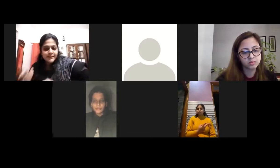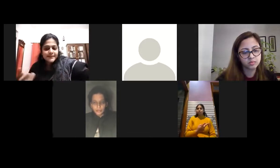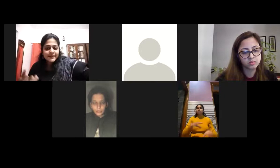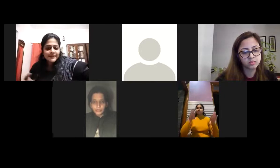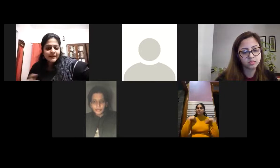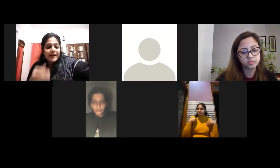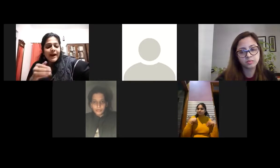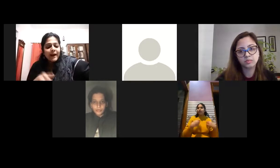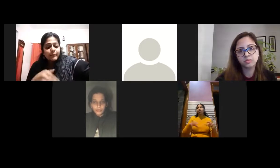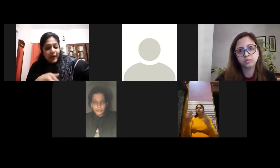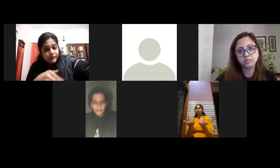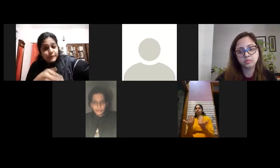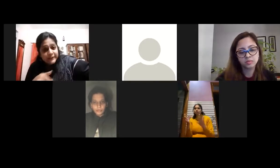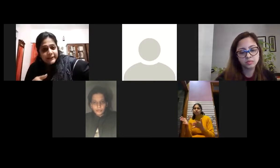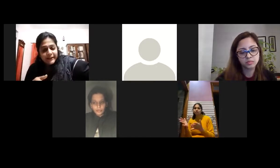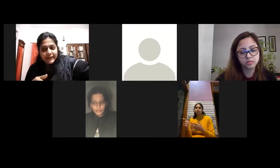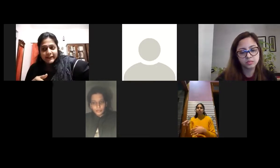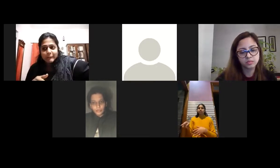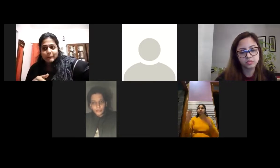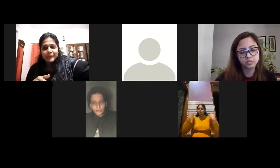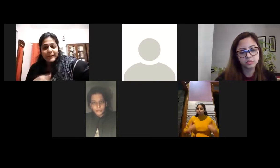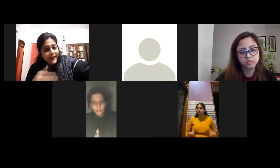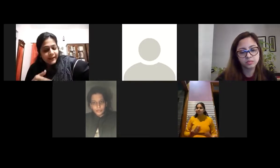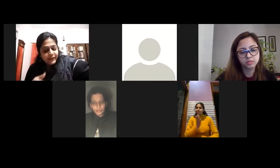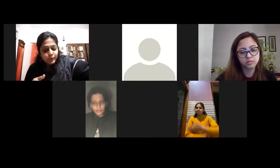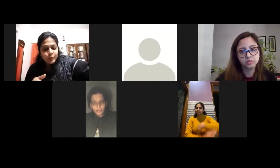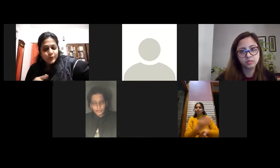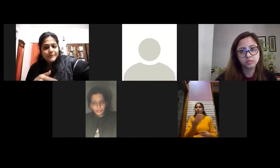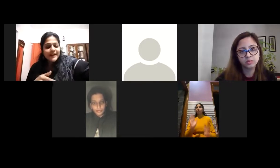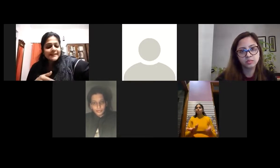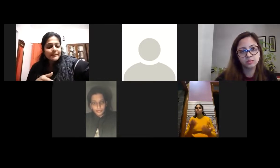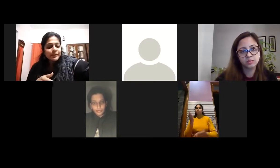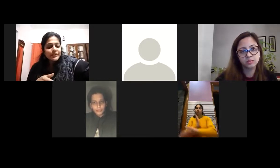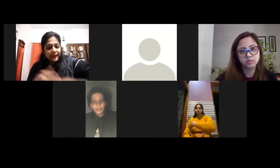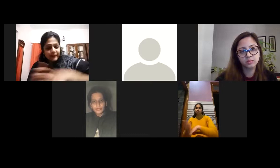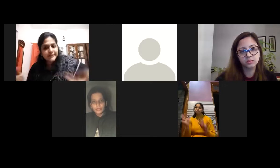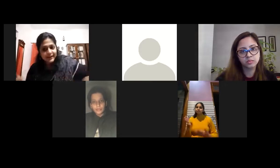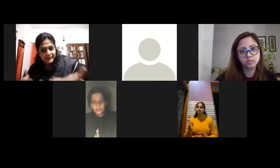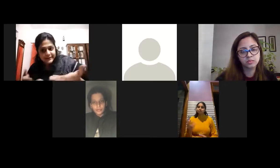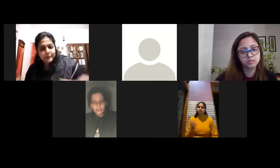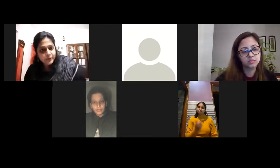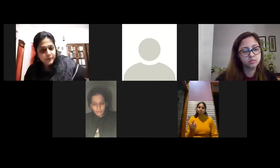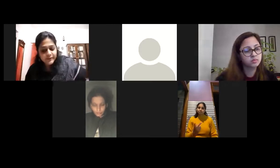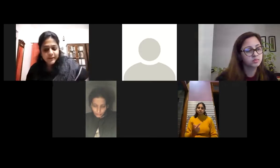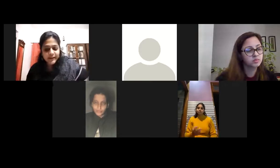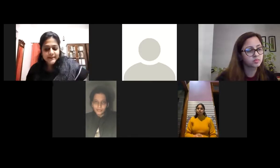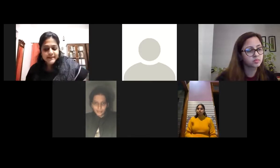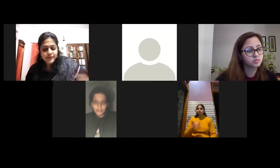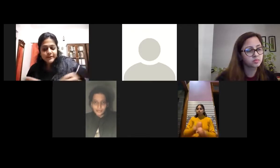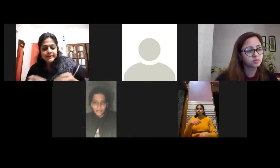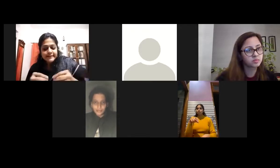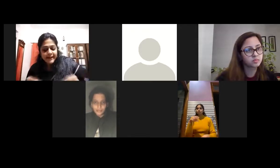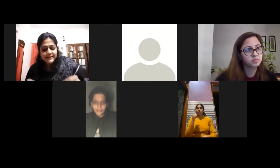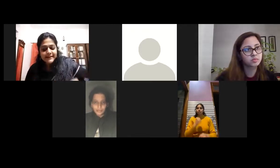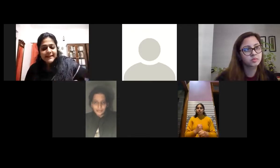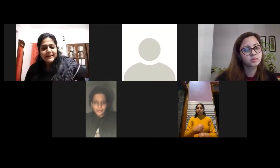body, etc., etc. I was particularly glad that you invoked it precisely because Gulliver's Travels, coming to us from the 18th century,